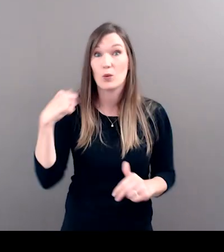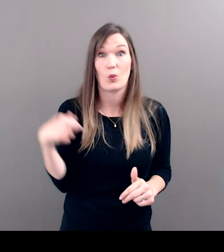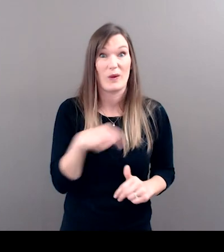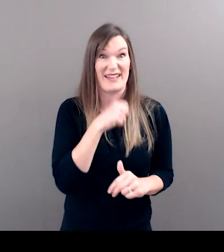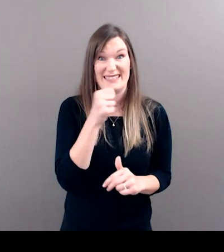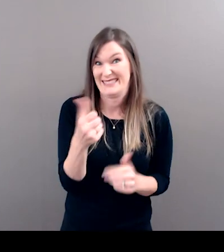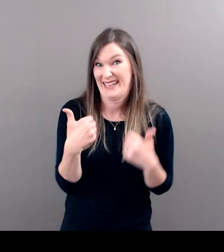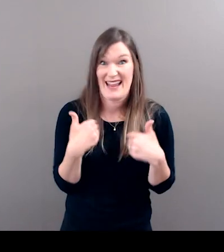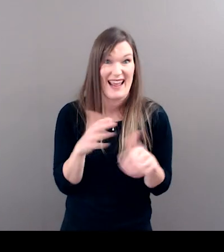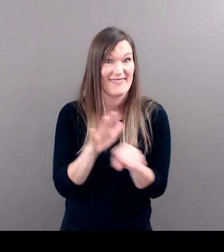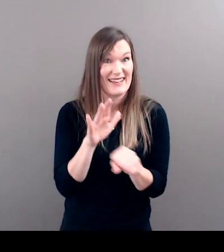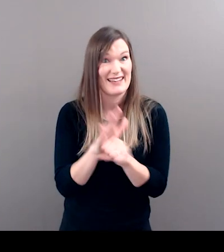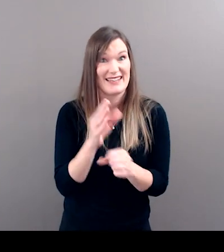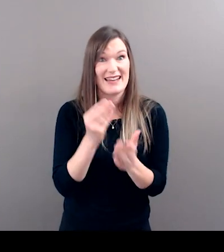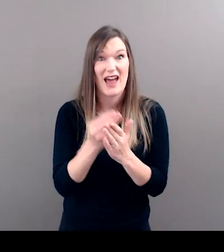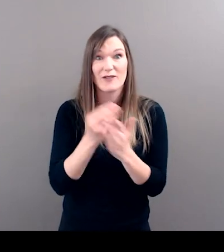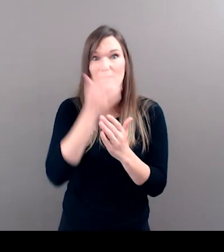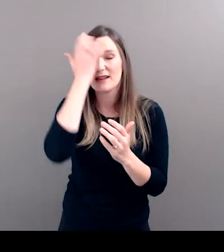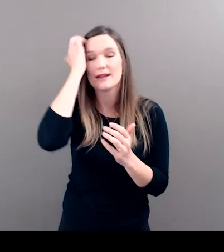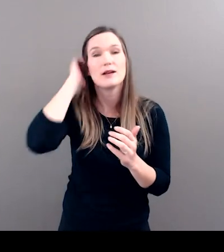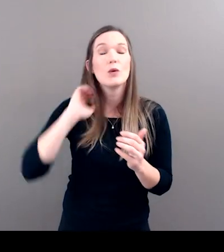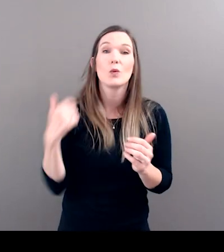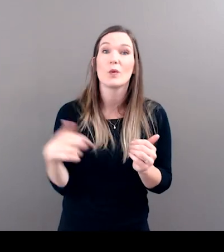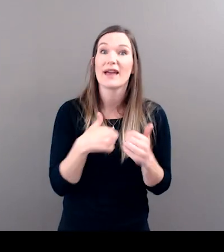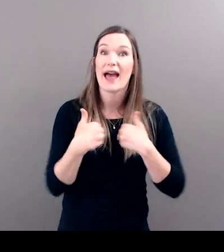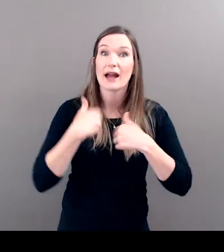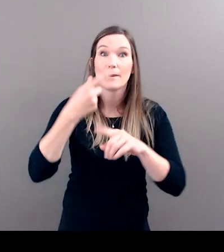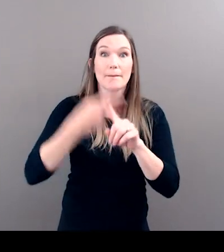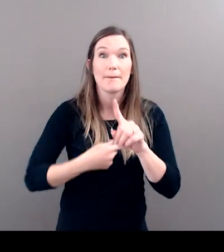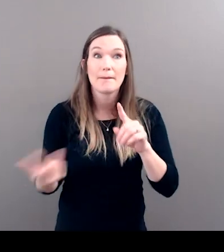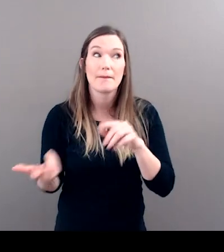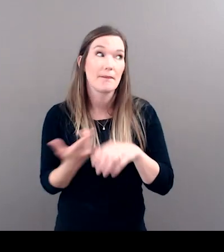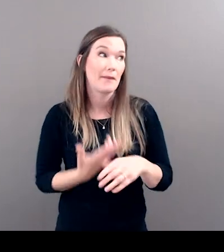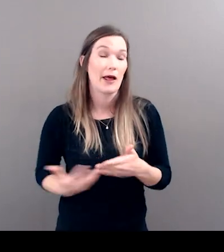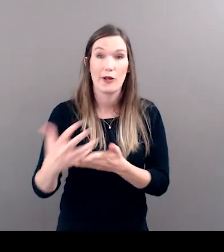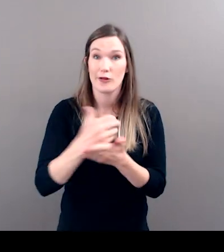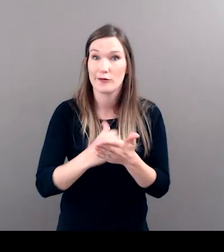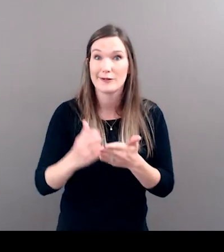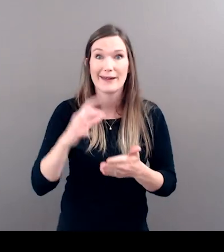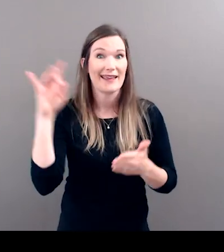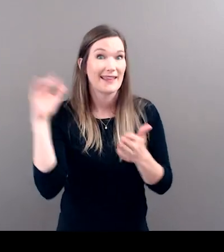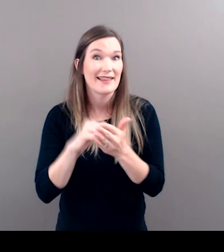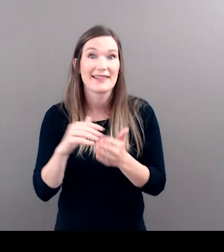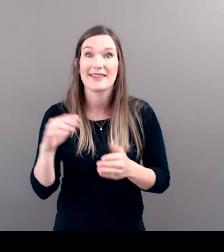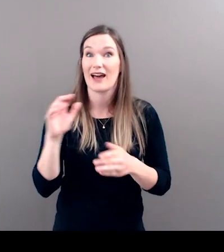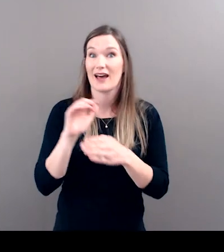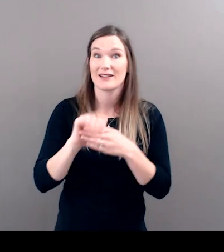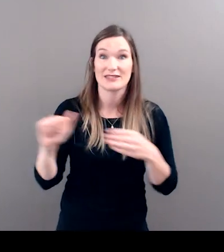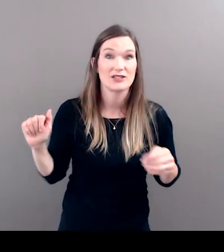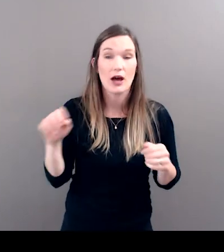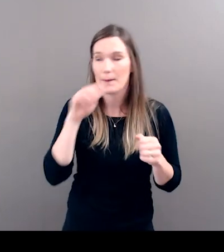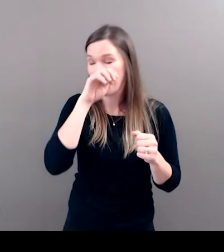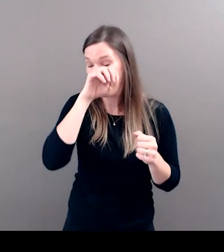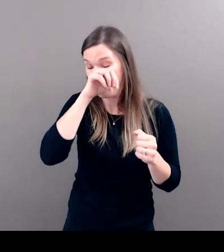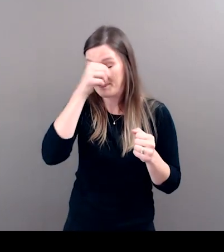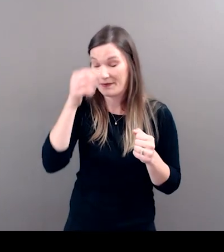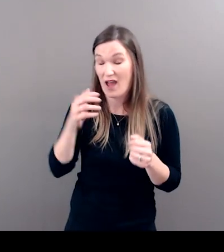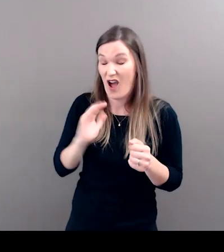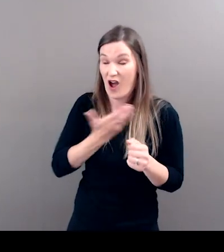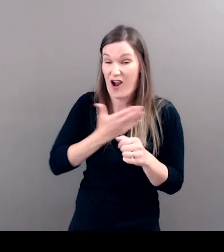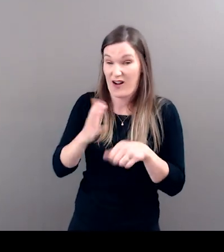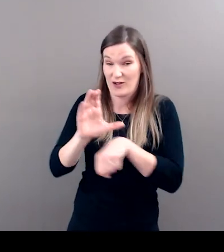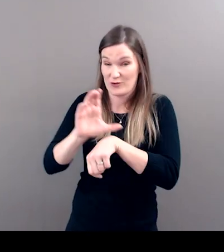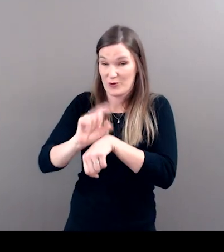God, no one in here has the money. Matter of fact, our consultant who was helping us raise the money said, nobody in your church can help you raise that money. You have